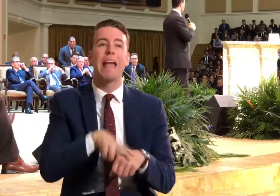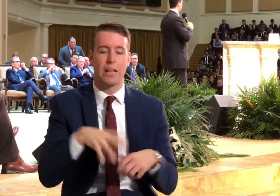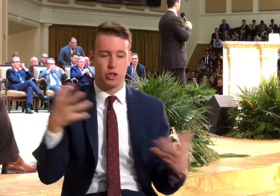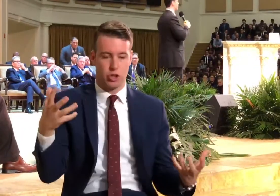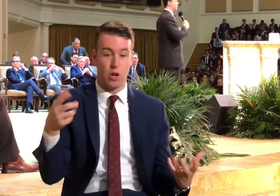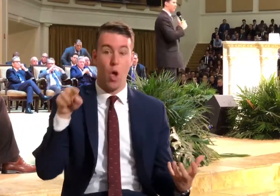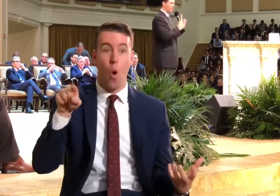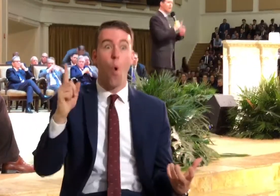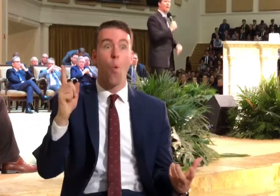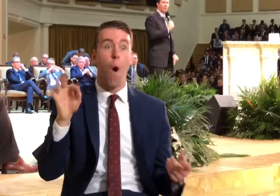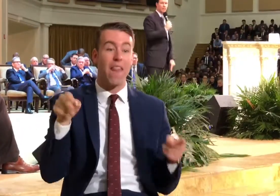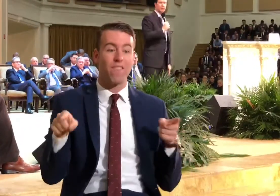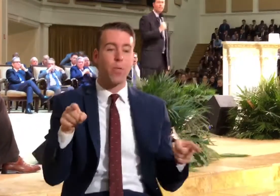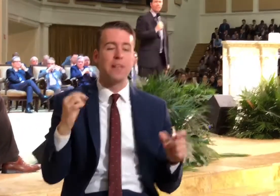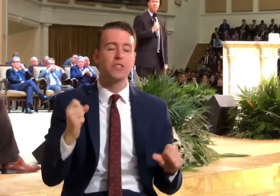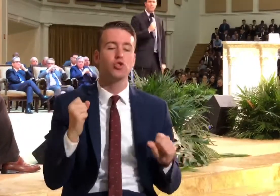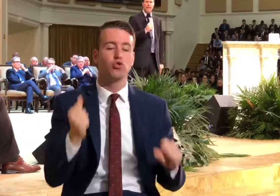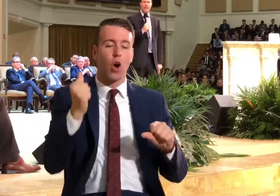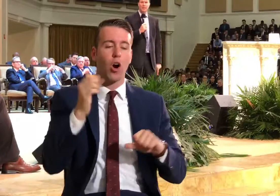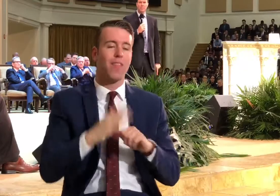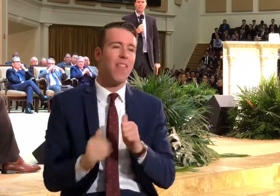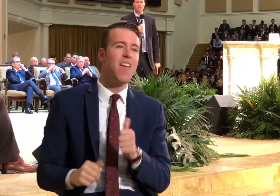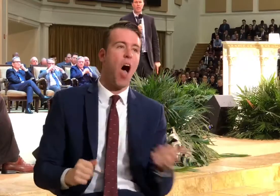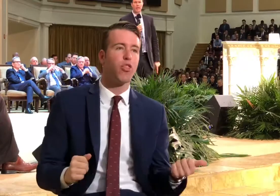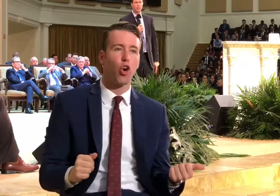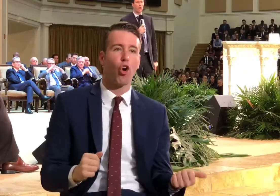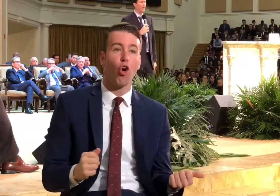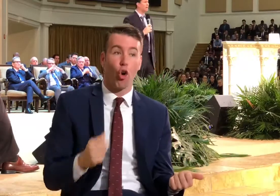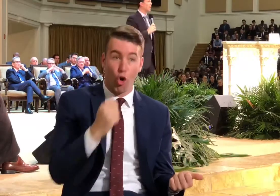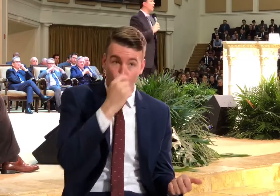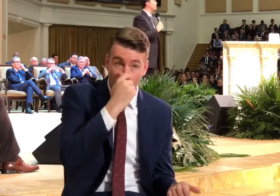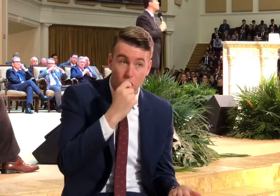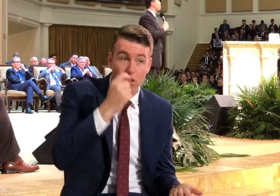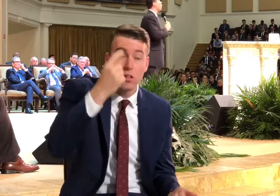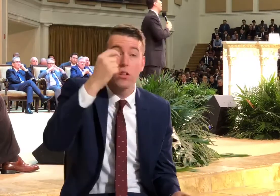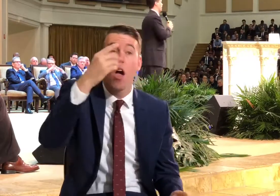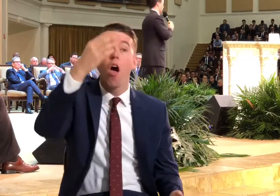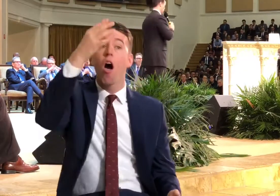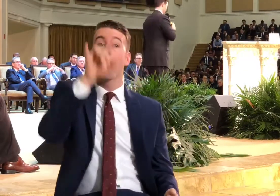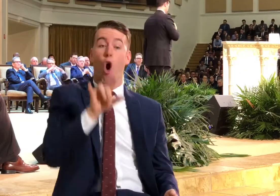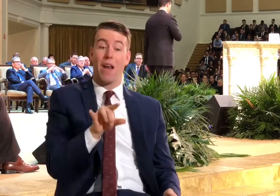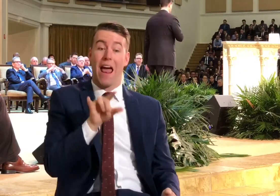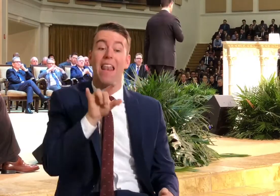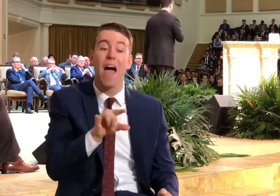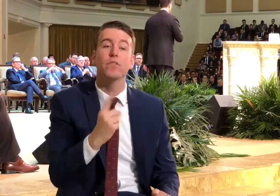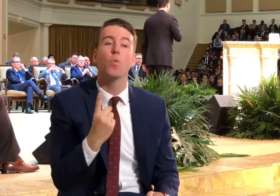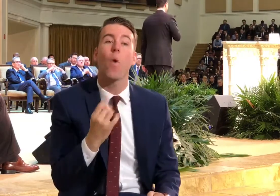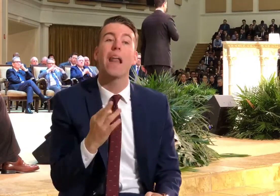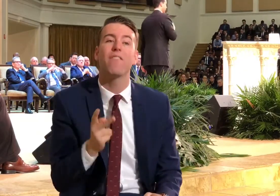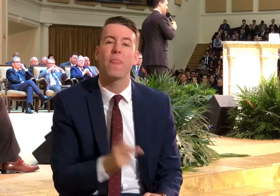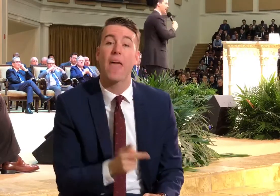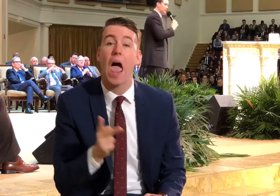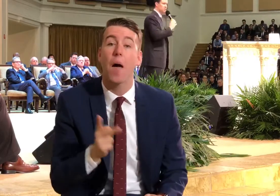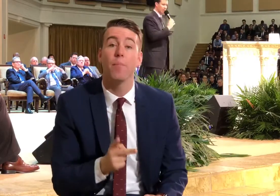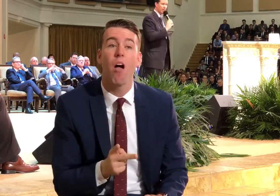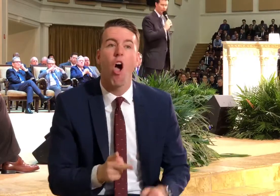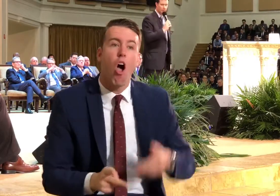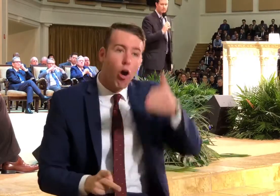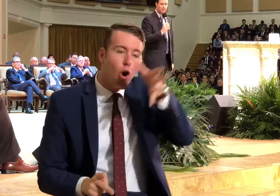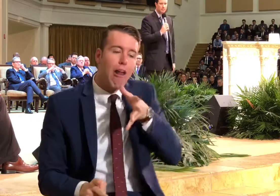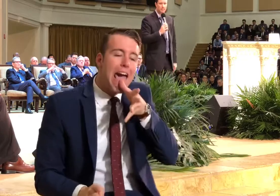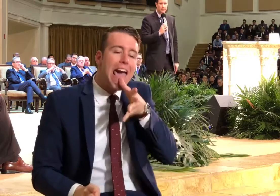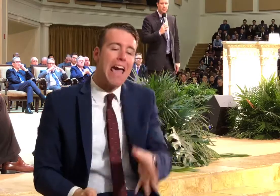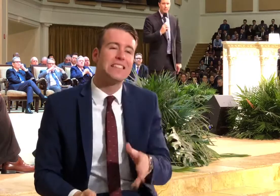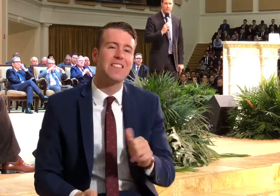is stronger than the other. And God loves one of them, and he hates the